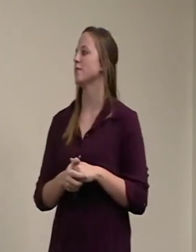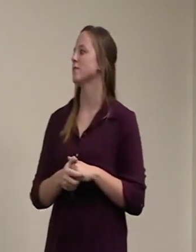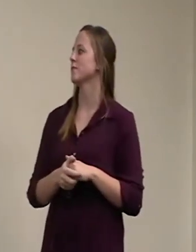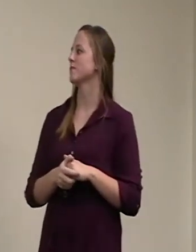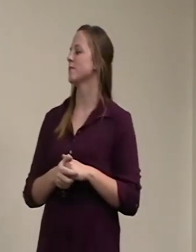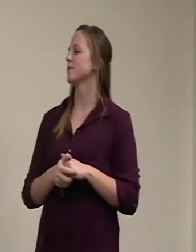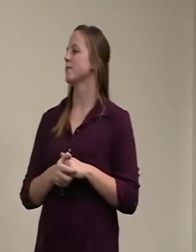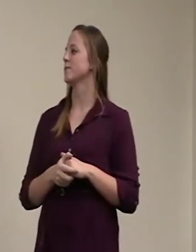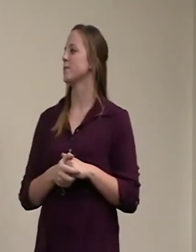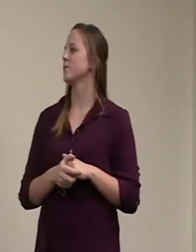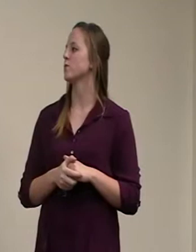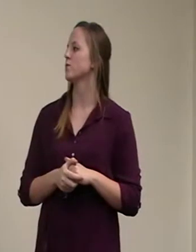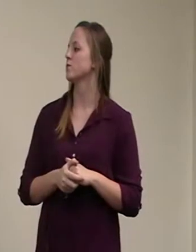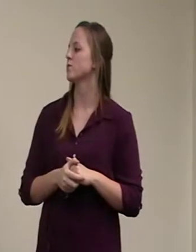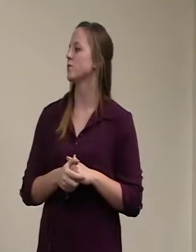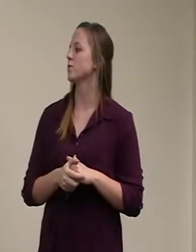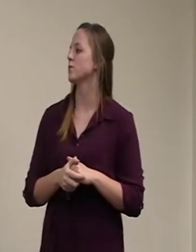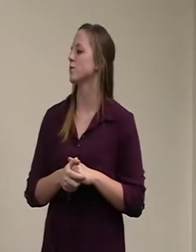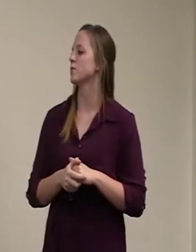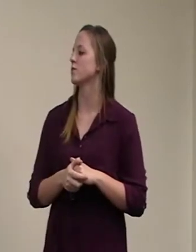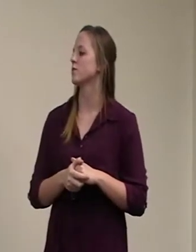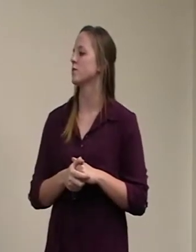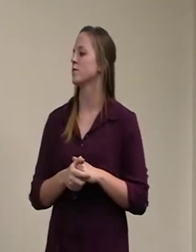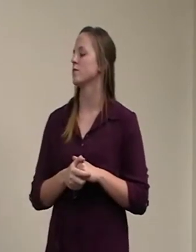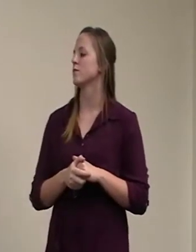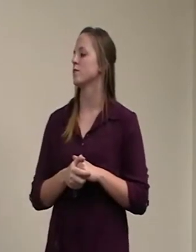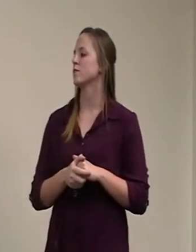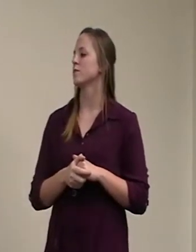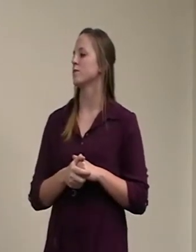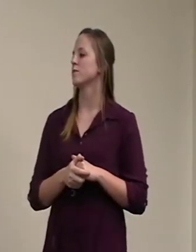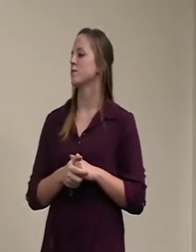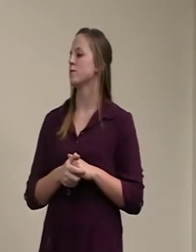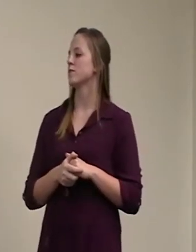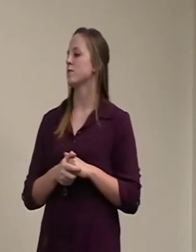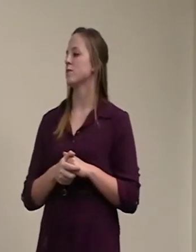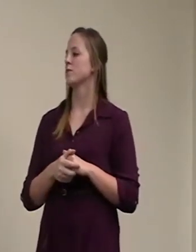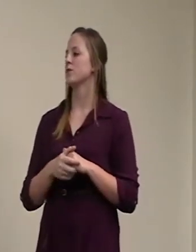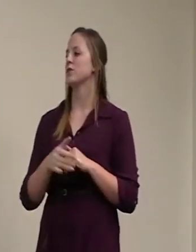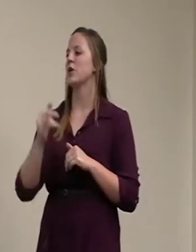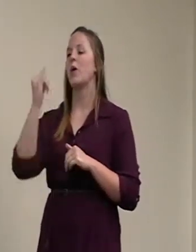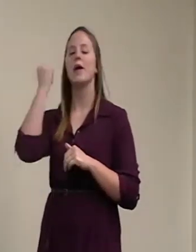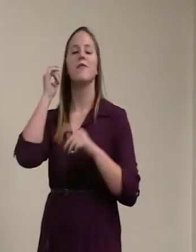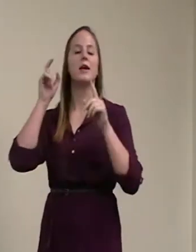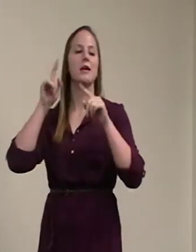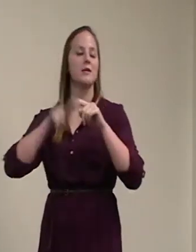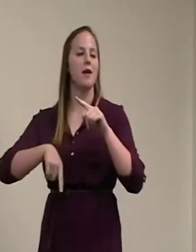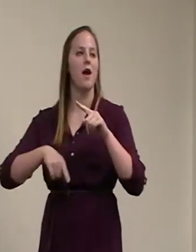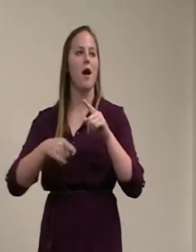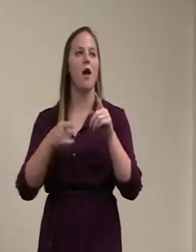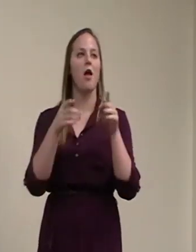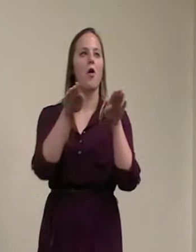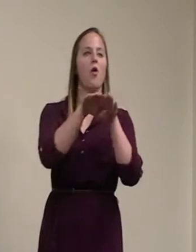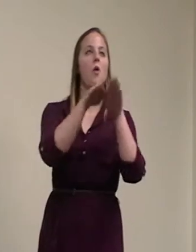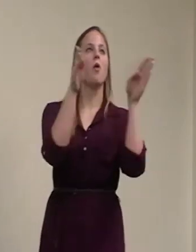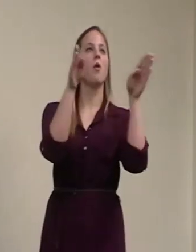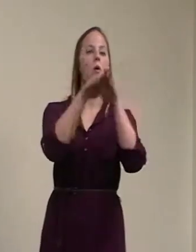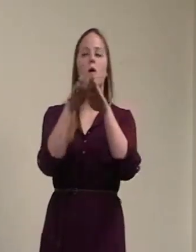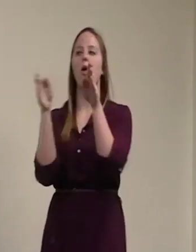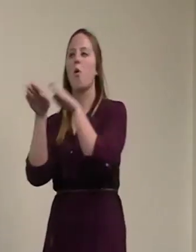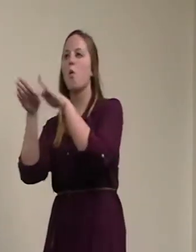and this pressure in here will be very, what we call negative, relative to the pressure on the outside. So your